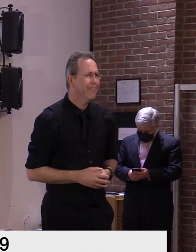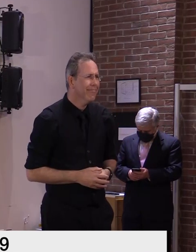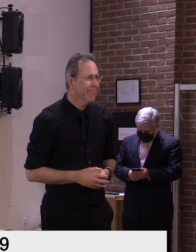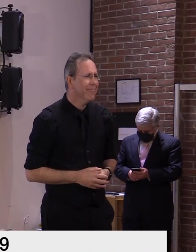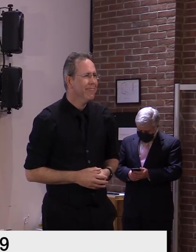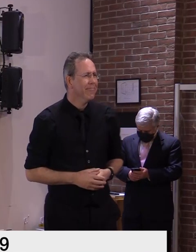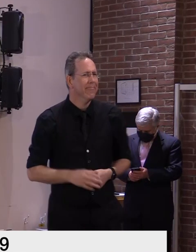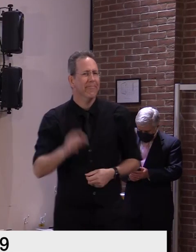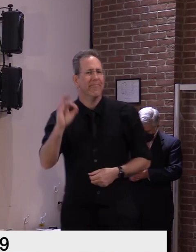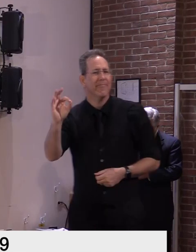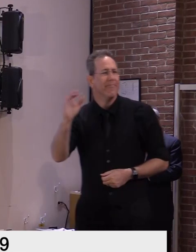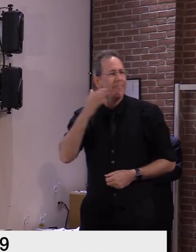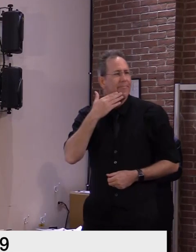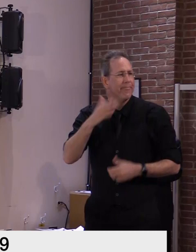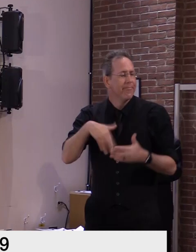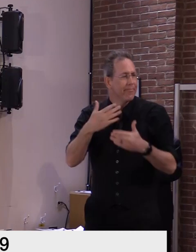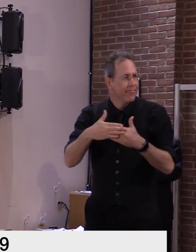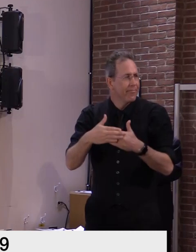Lisa, the Valley Reporter.